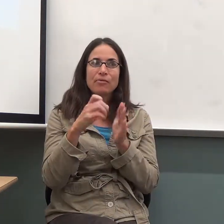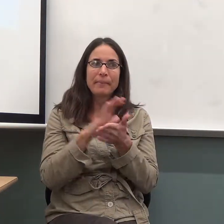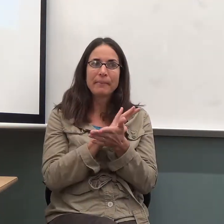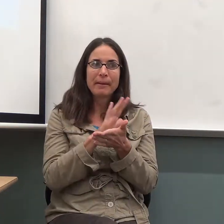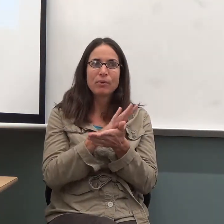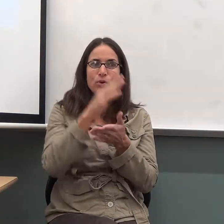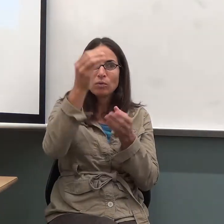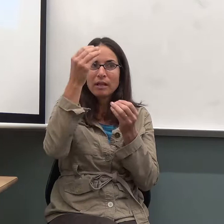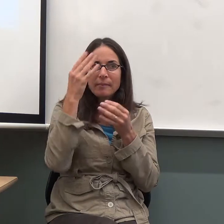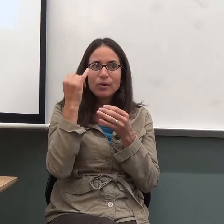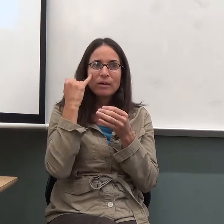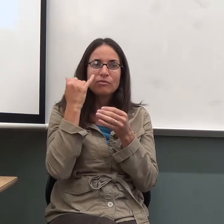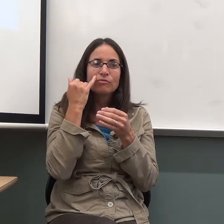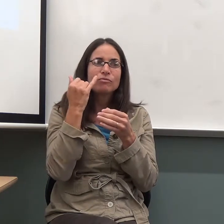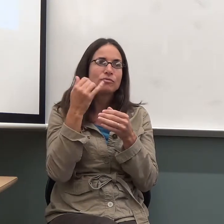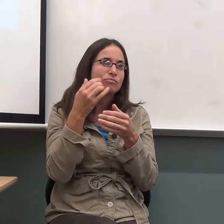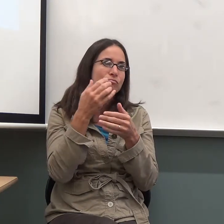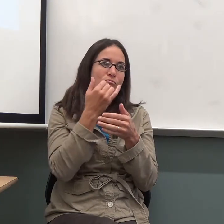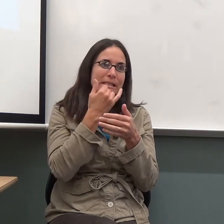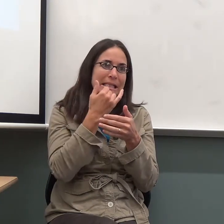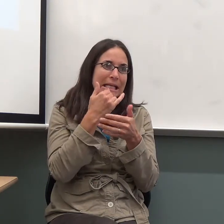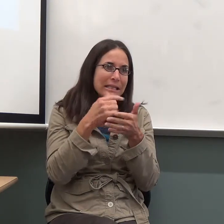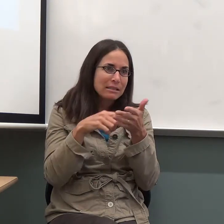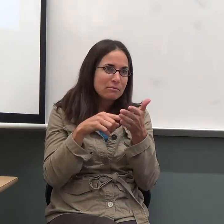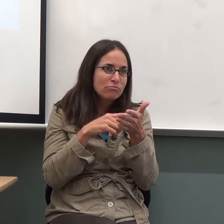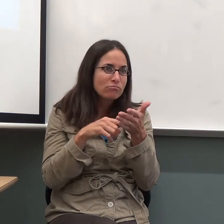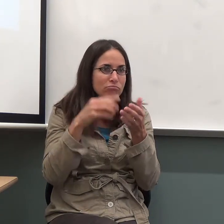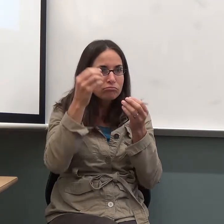page. Candy given out. Oh, no, capital, no, nothing.